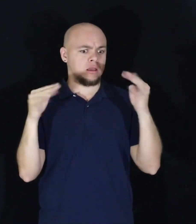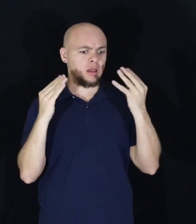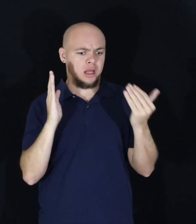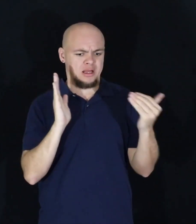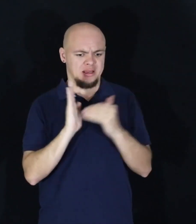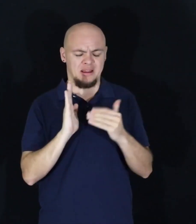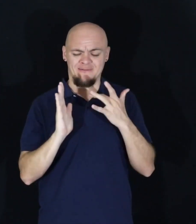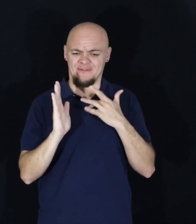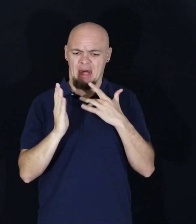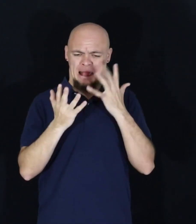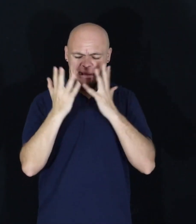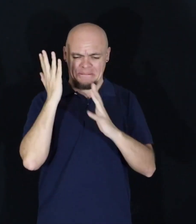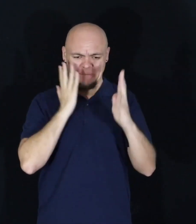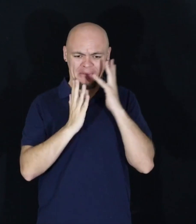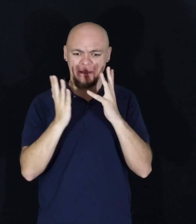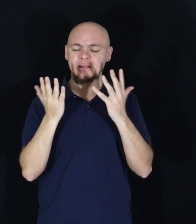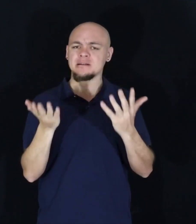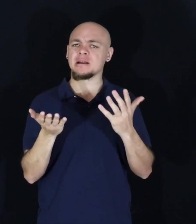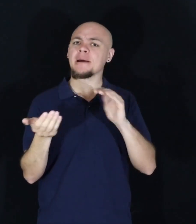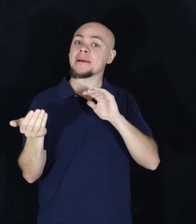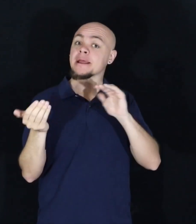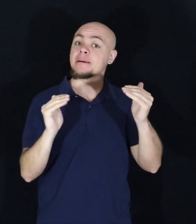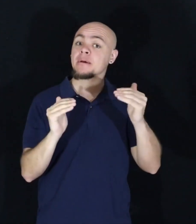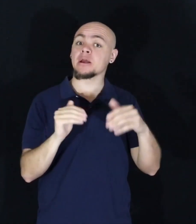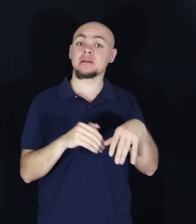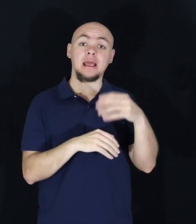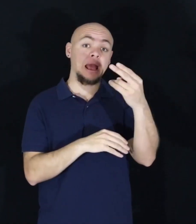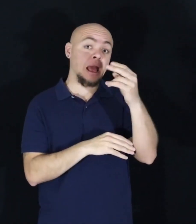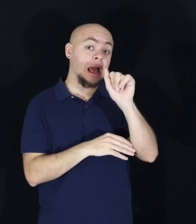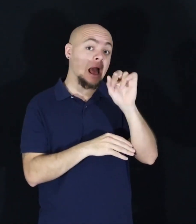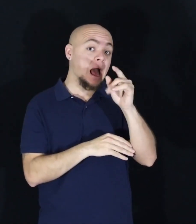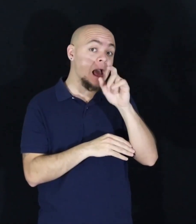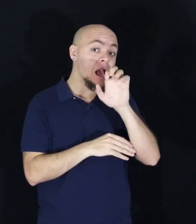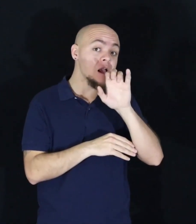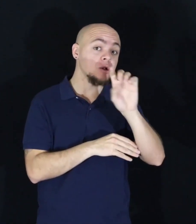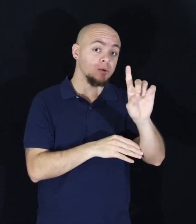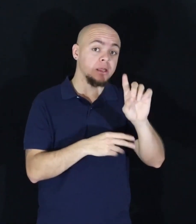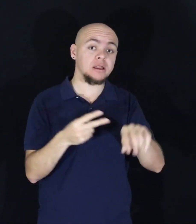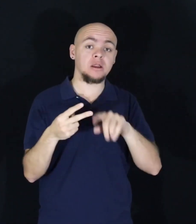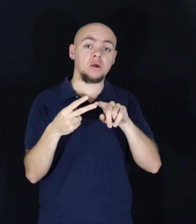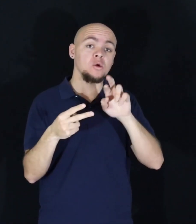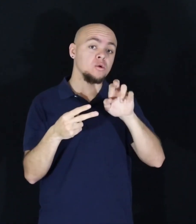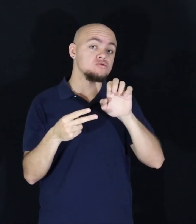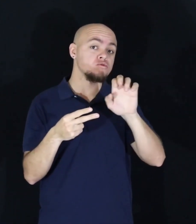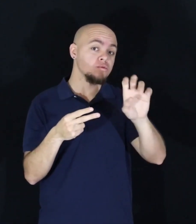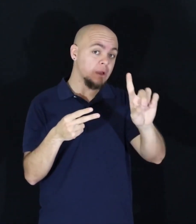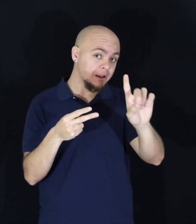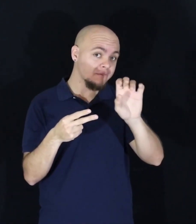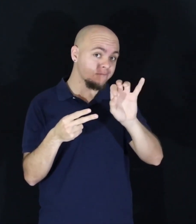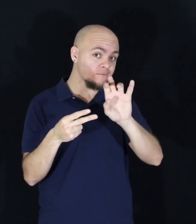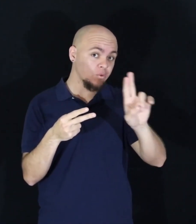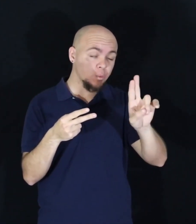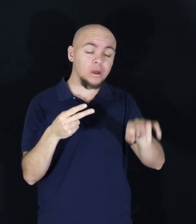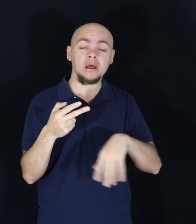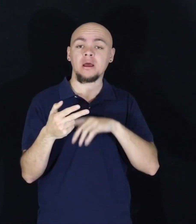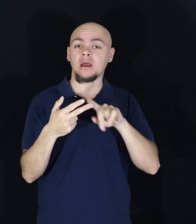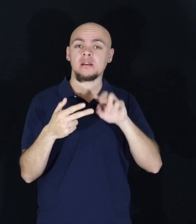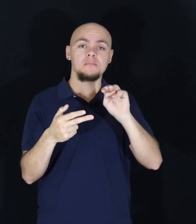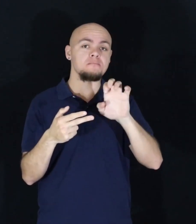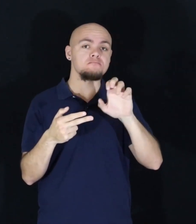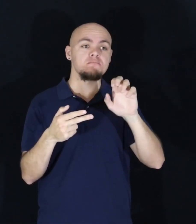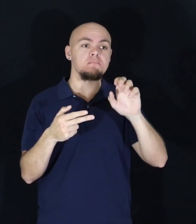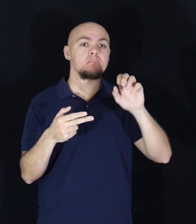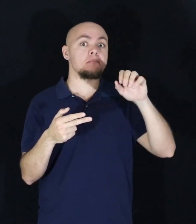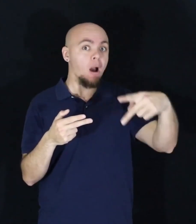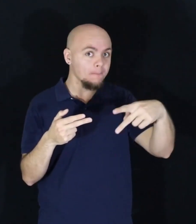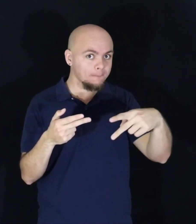humiliated. I've been compared to Hagrid, Redfoo, and even a mop because of my hair. These aren't compliments,